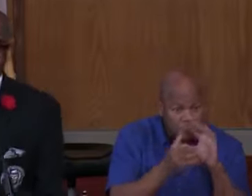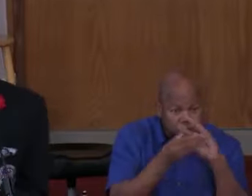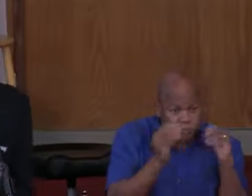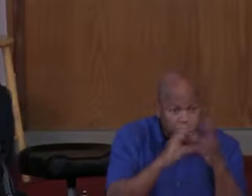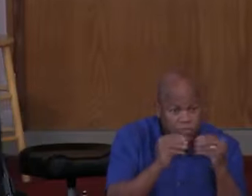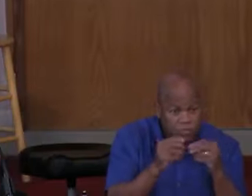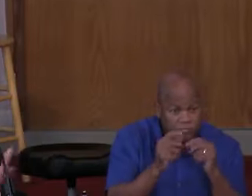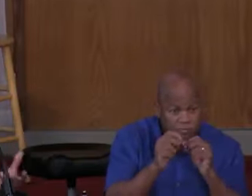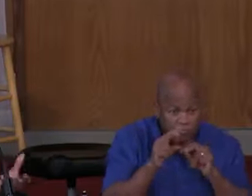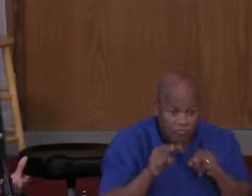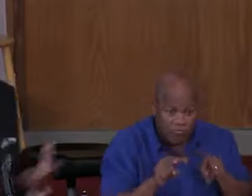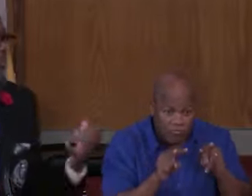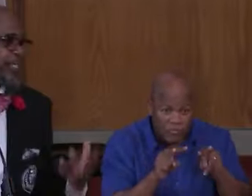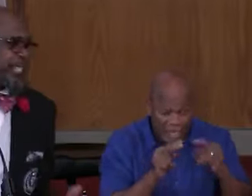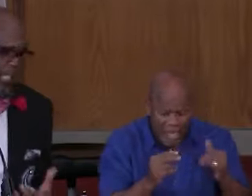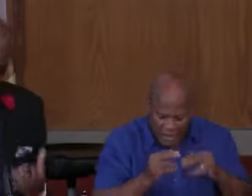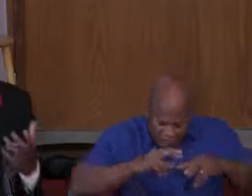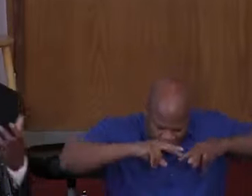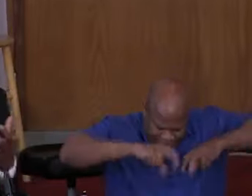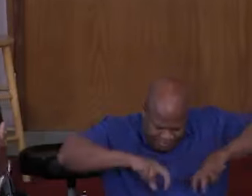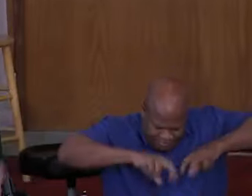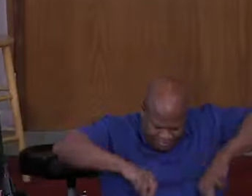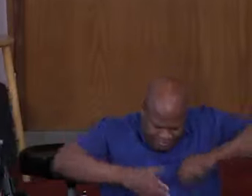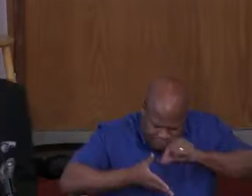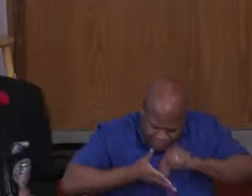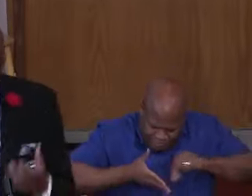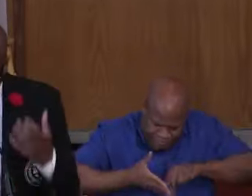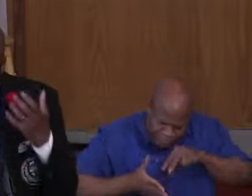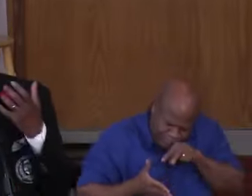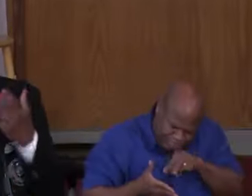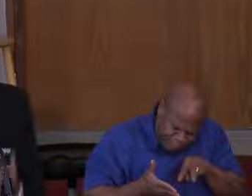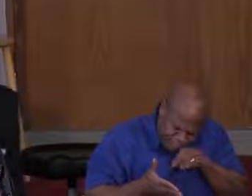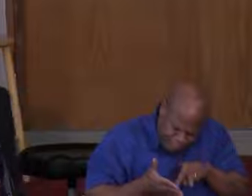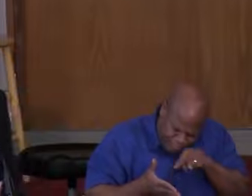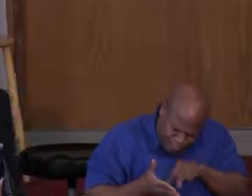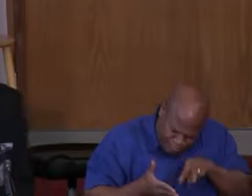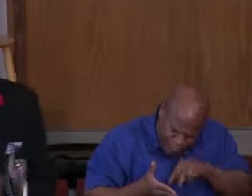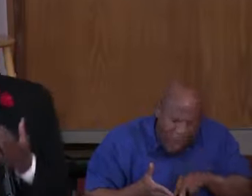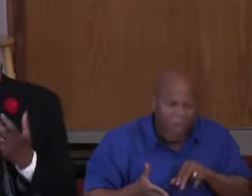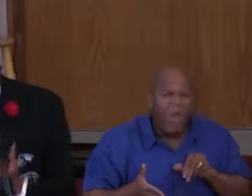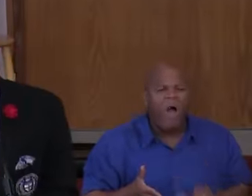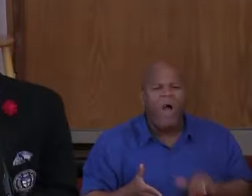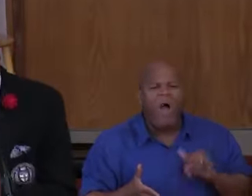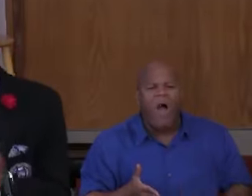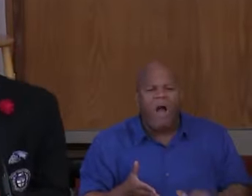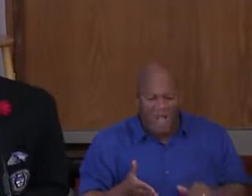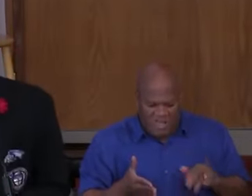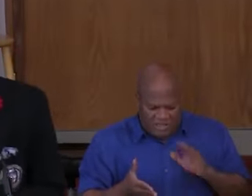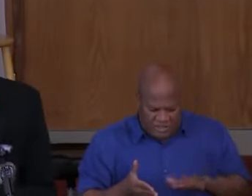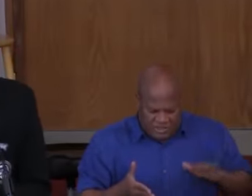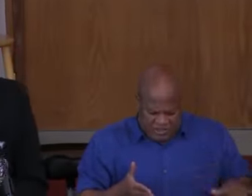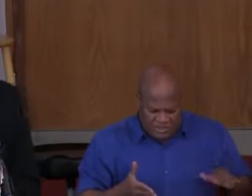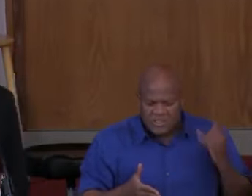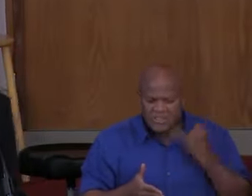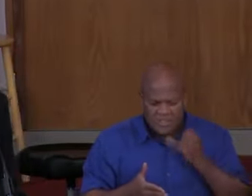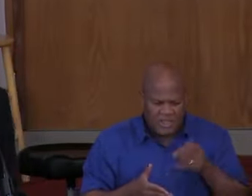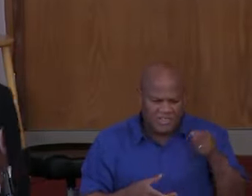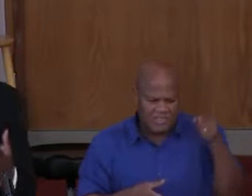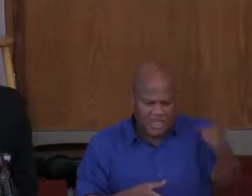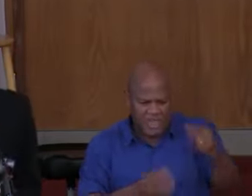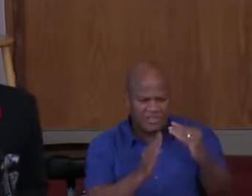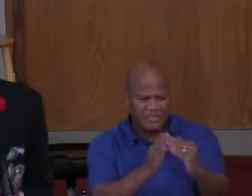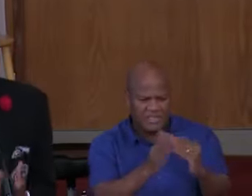an expositional examination of this particular pericope of scripture, we see that the children of Israel are here at Canaan. The